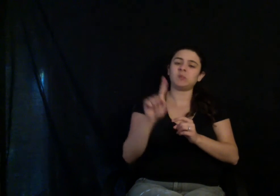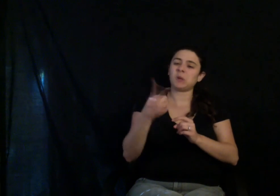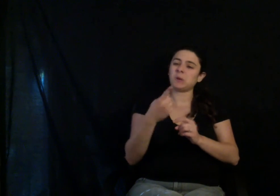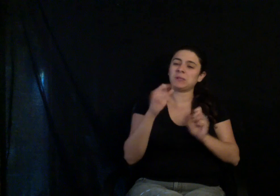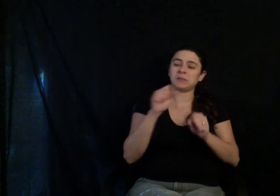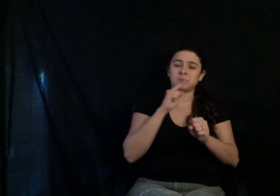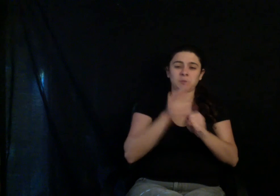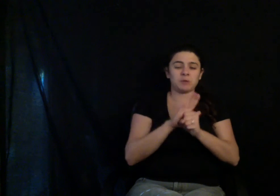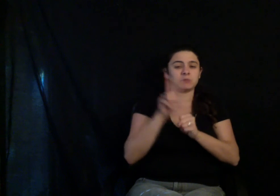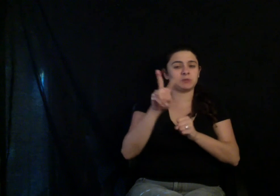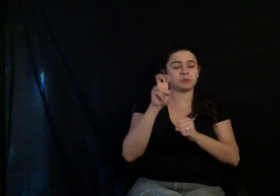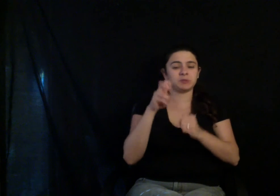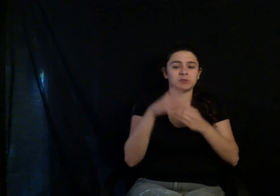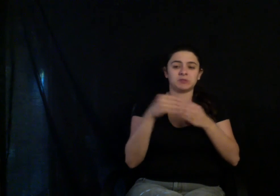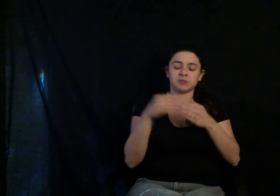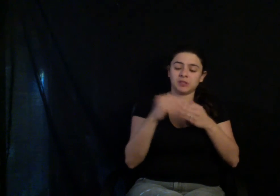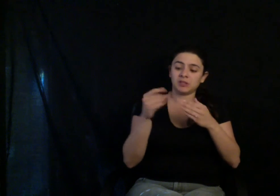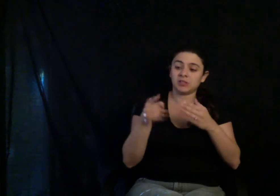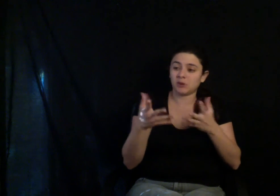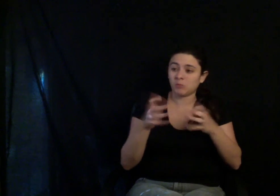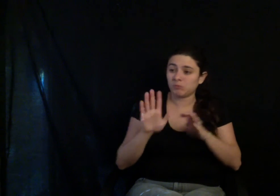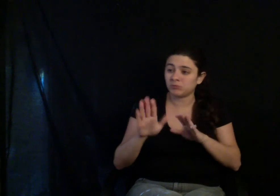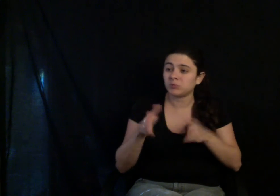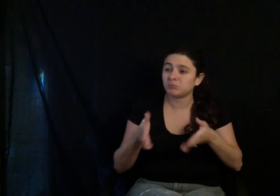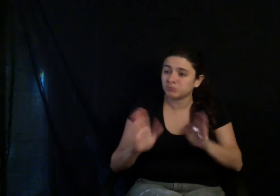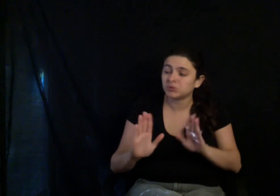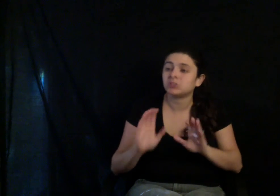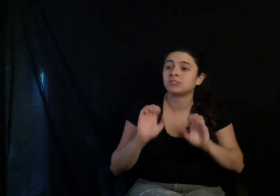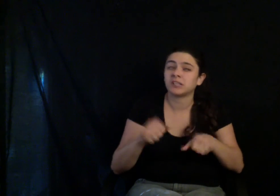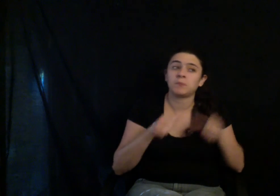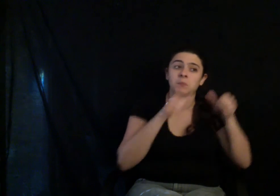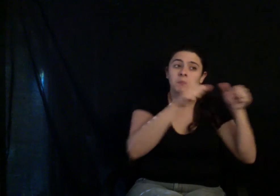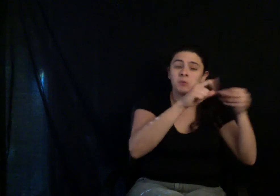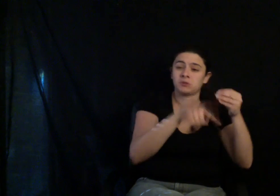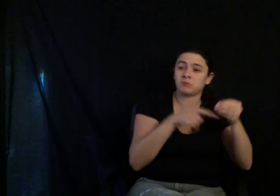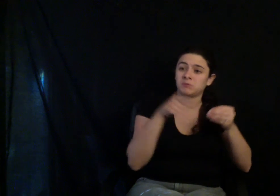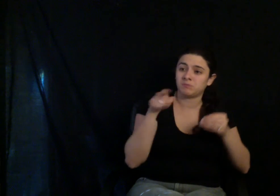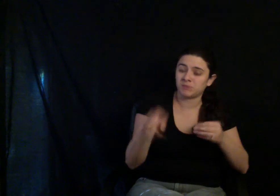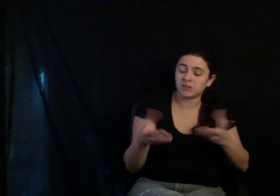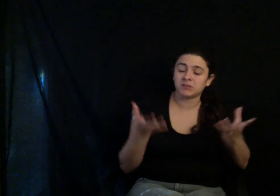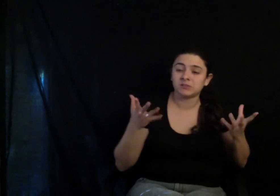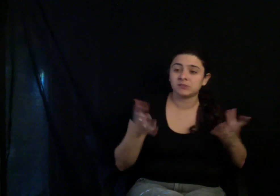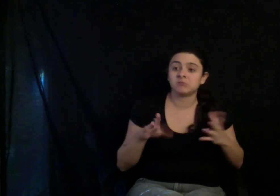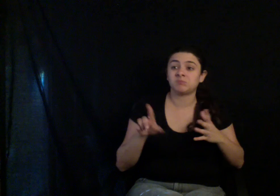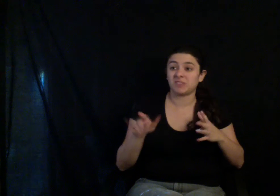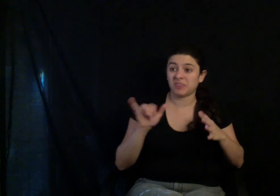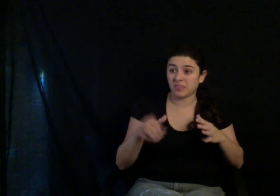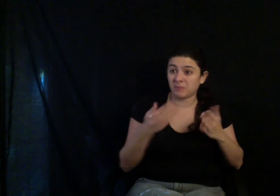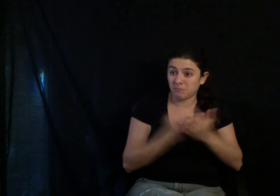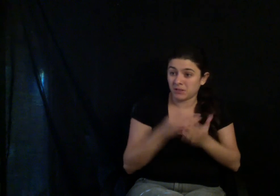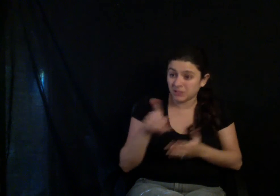I want your permission to post this, and I'm wondering if that money would be useful to you in this situation. And I